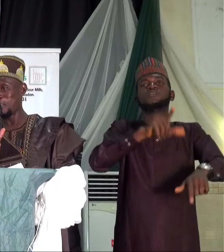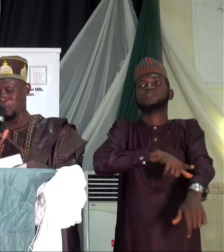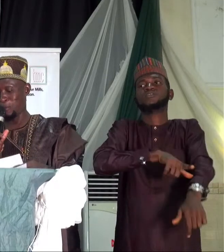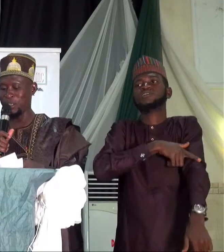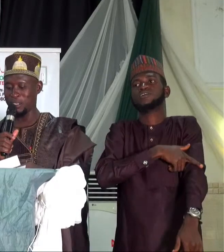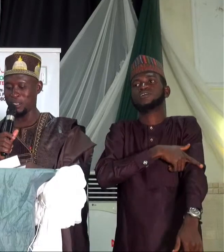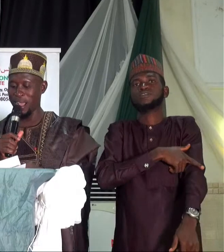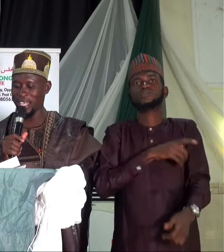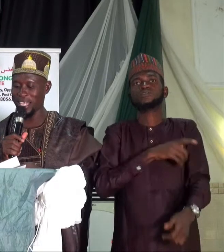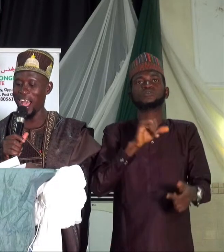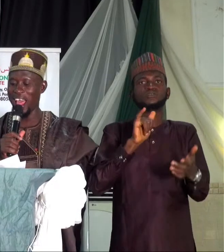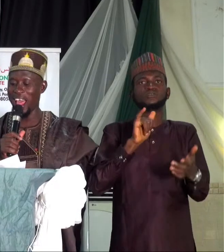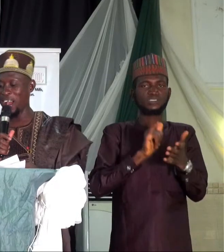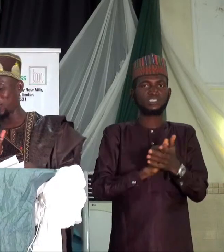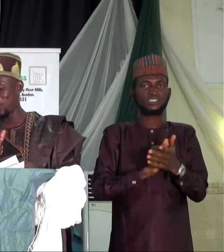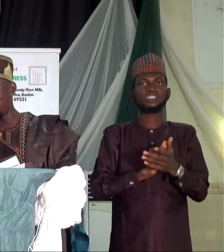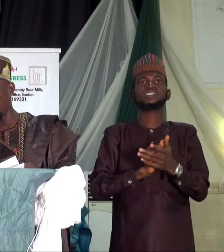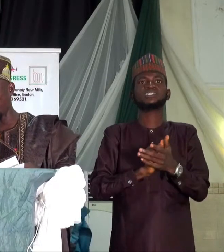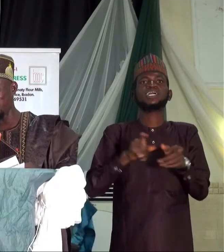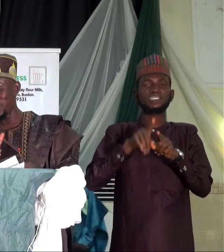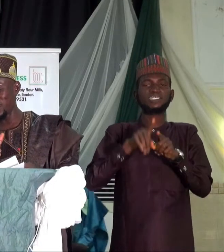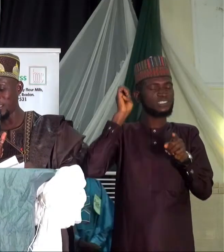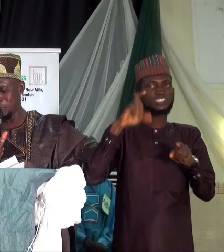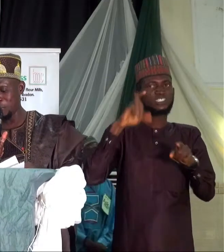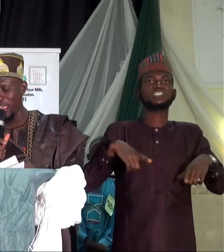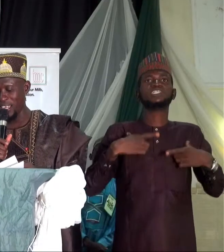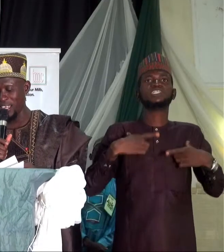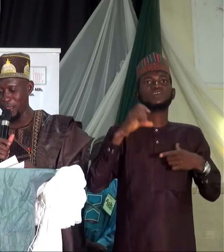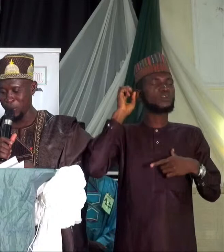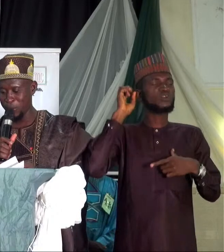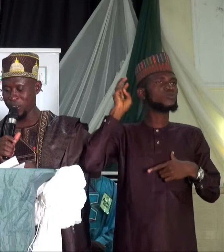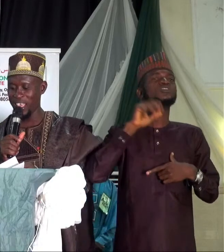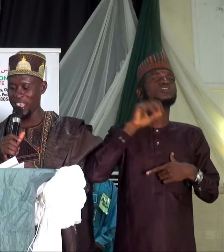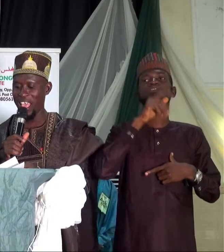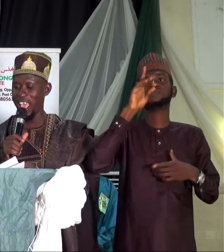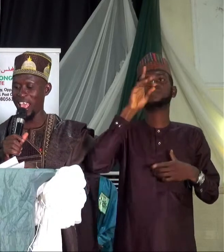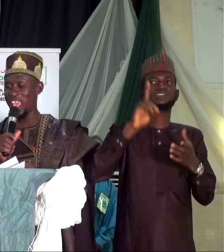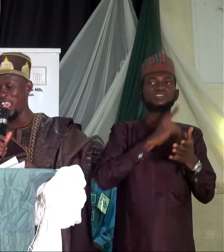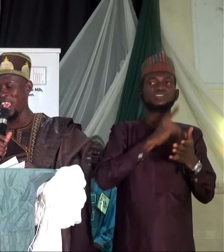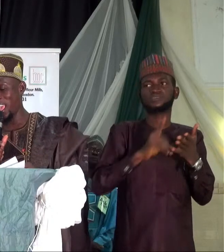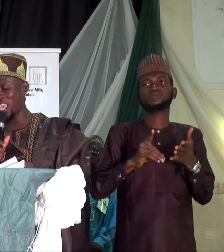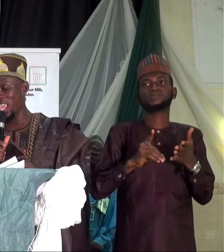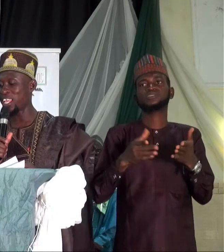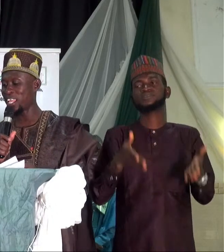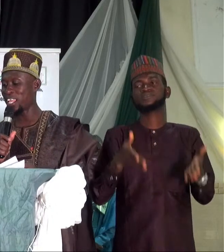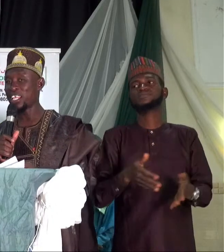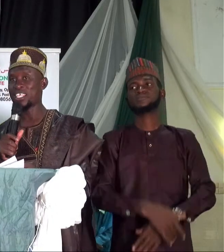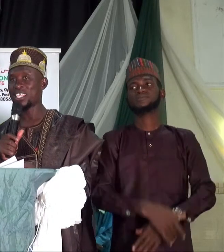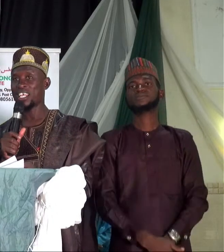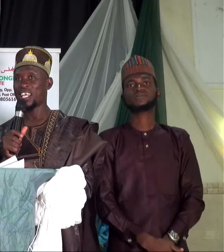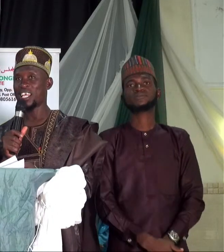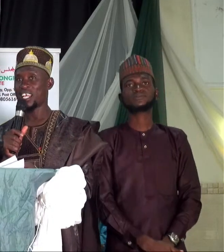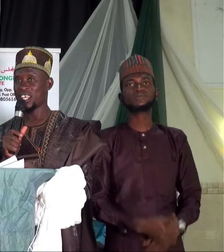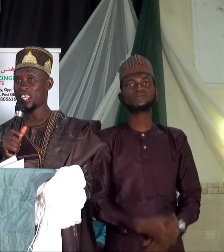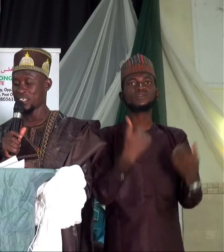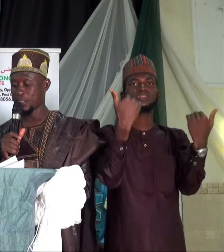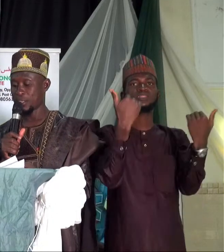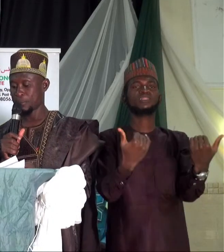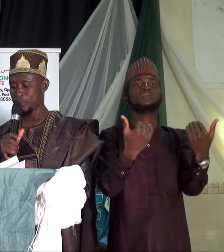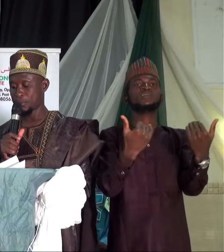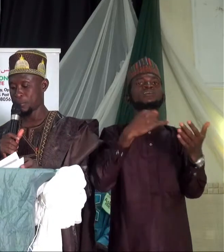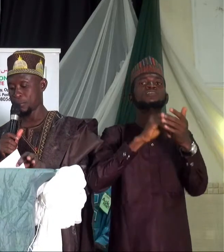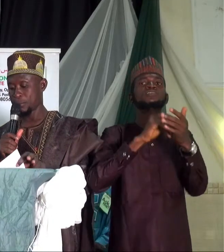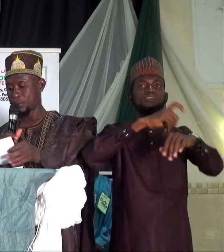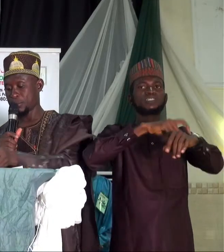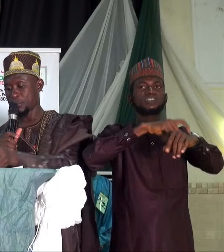Gbogbo igba kara ode yi bere mu re. Now it is time to listen to the Amir of the